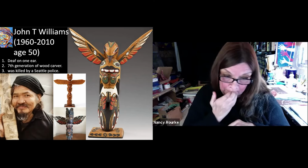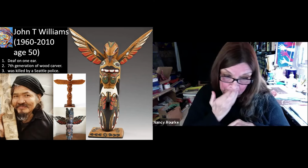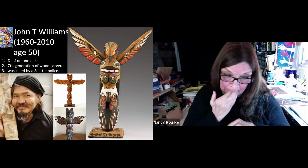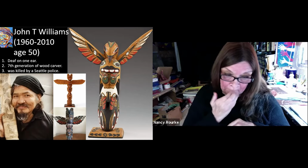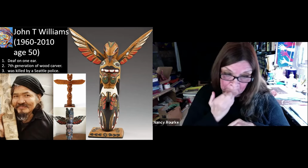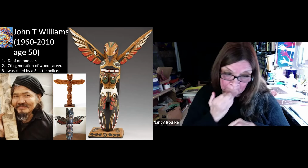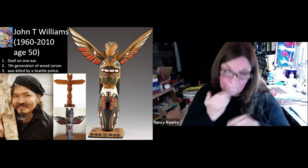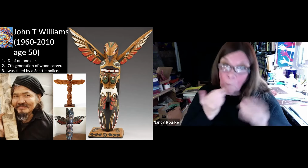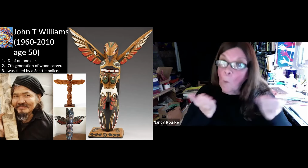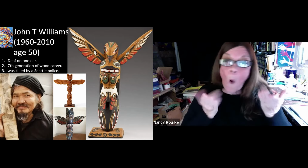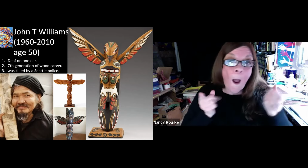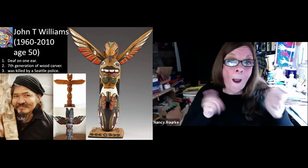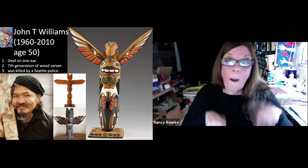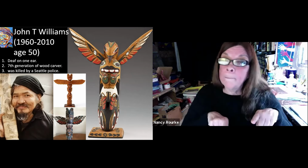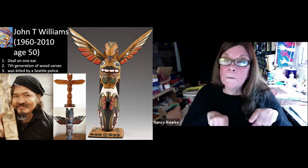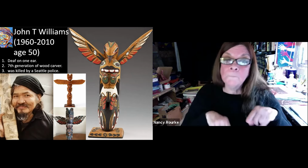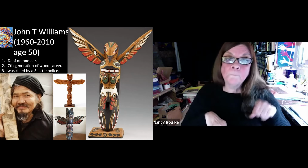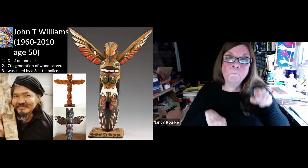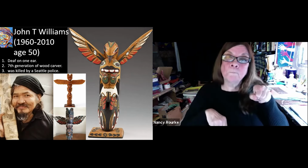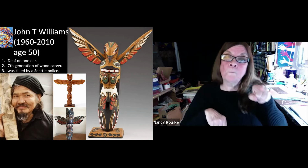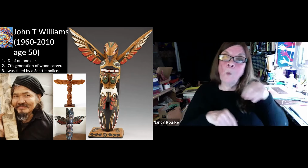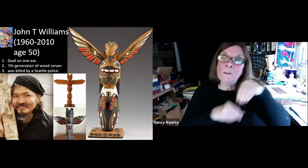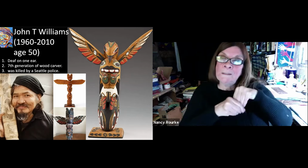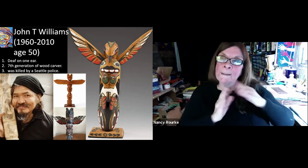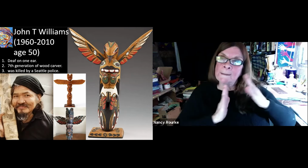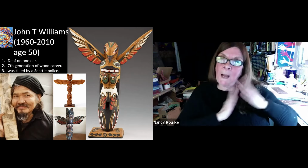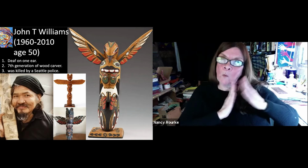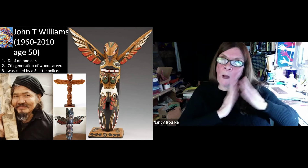to John's story. He was killed.